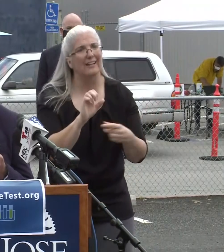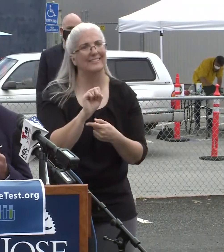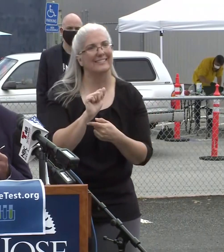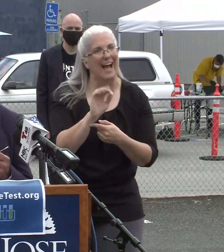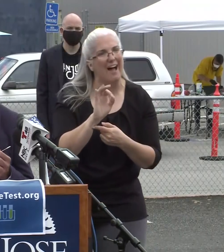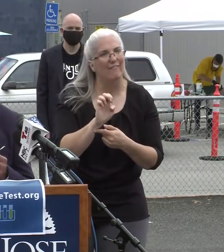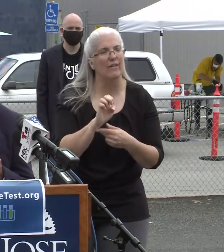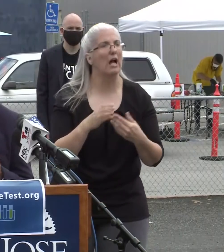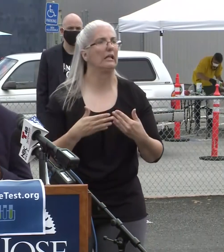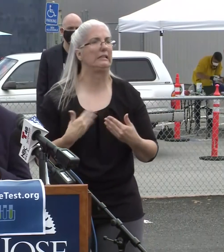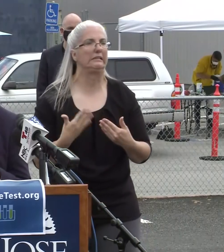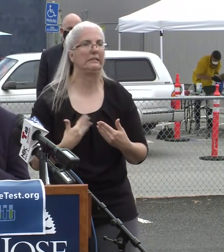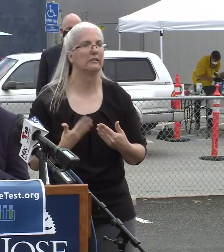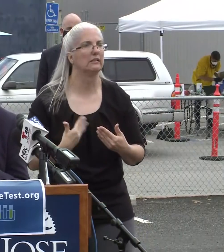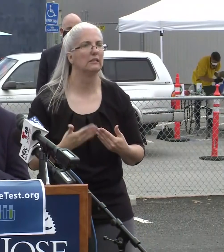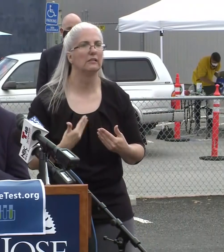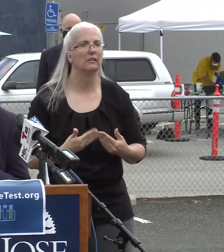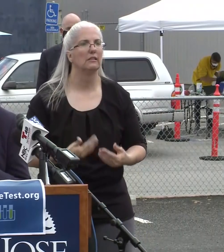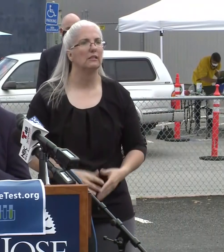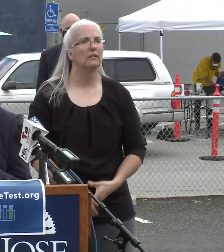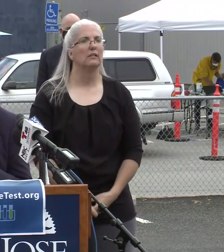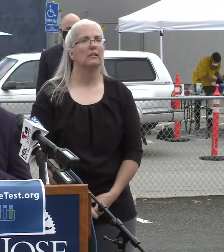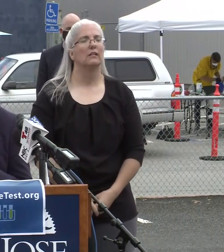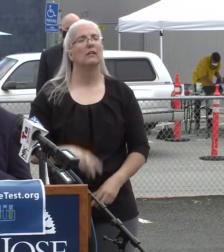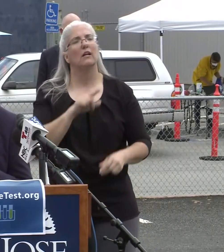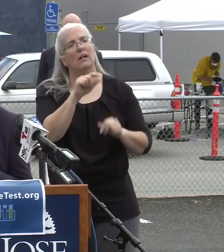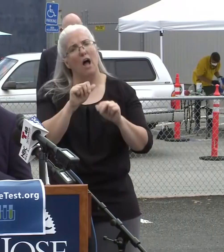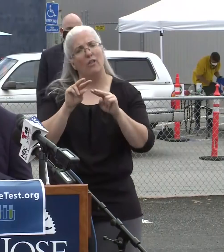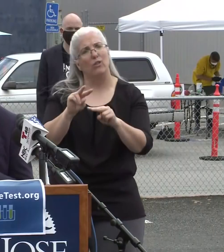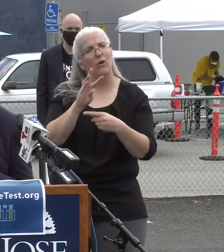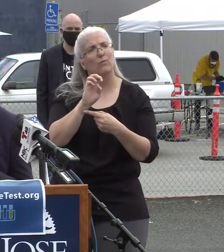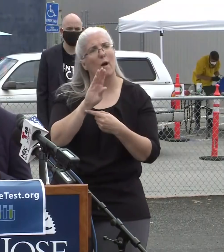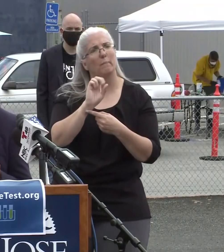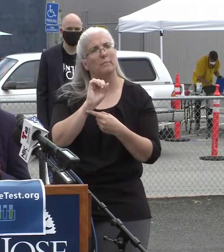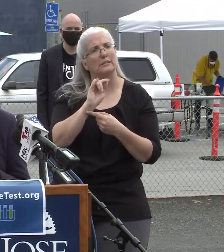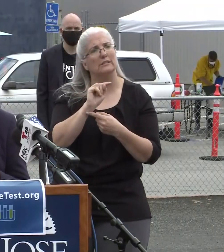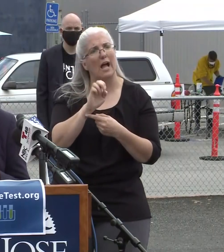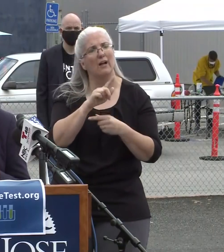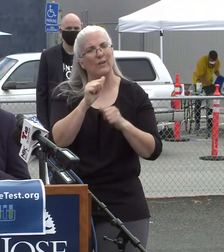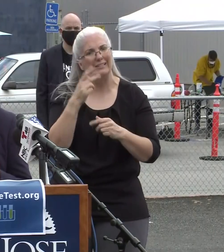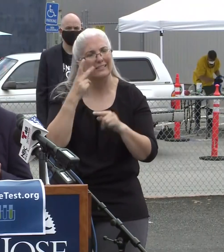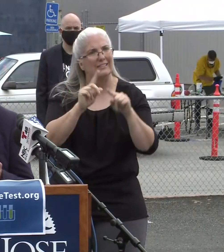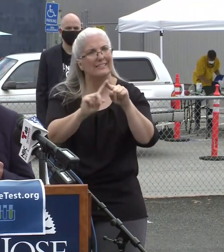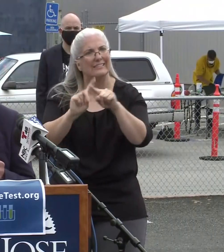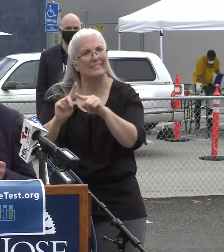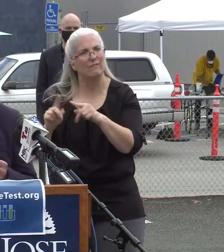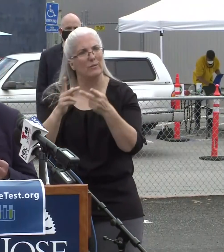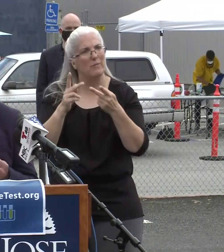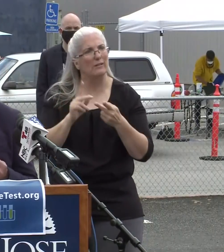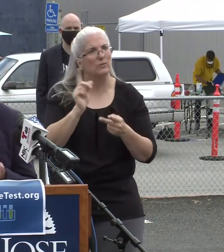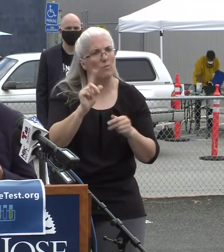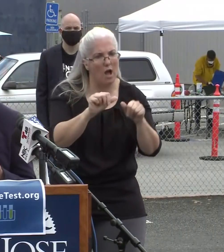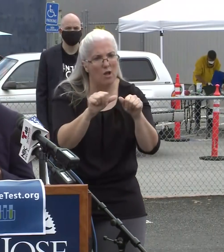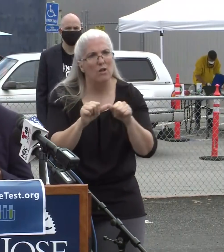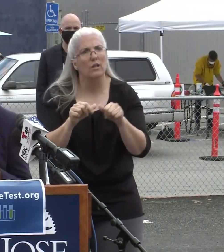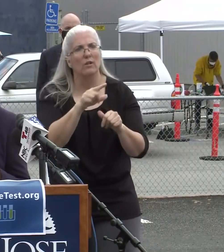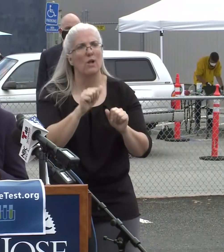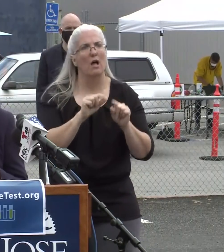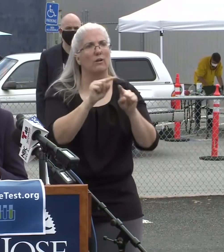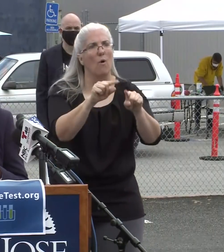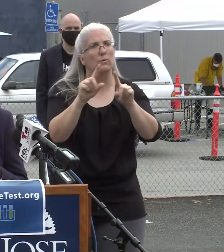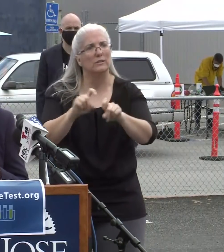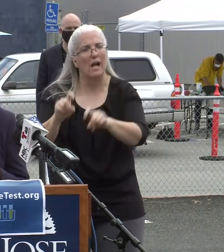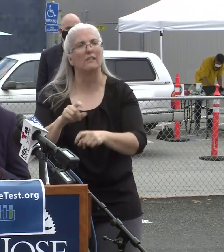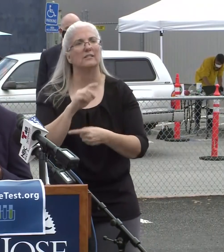And if you look at our website, you will see all of the places that we have testing. You can go to the website, SCC Free